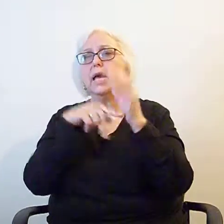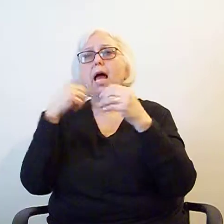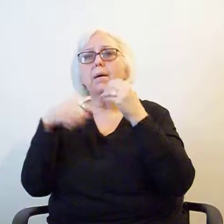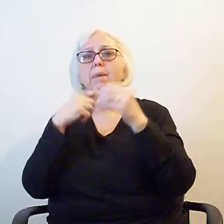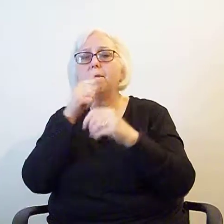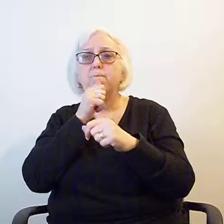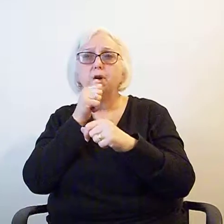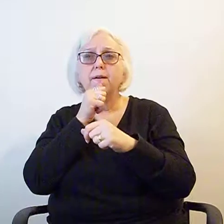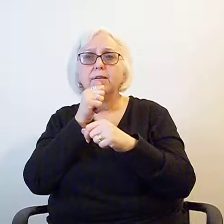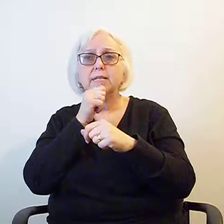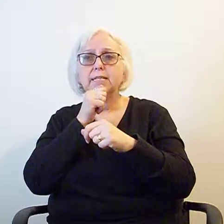privacy